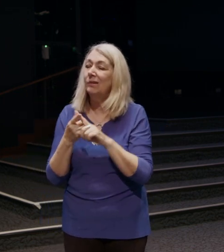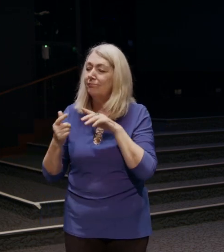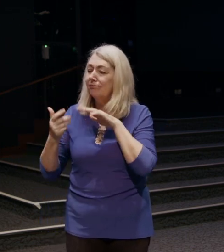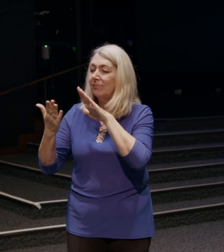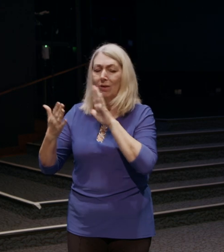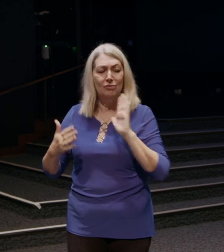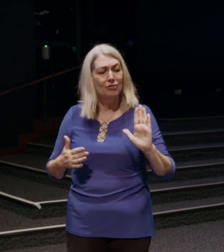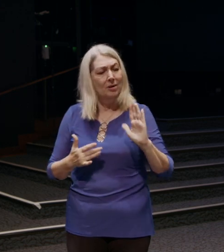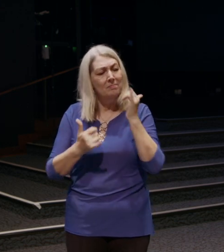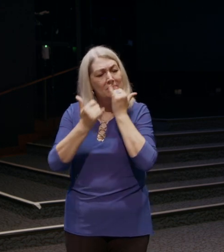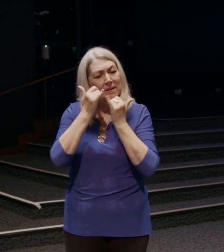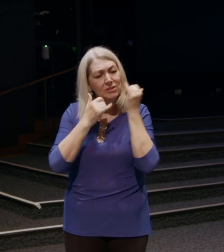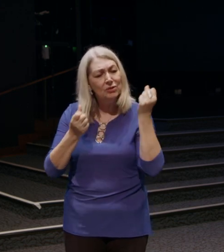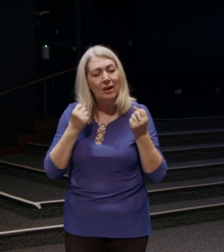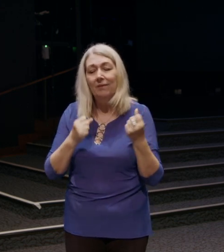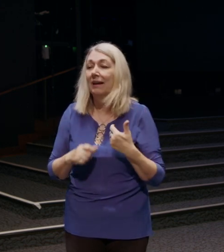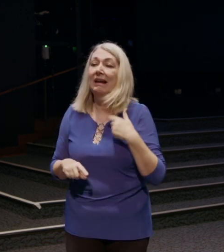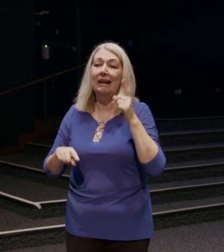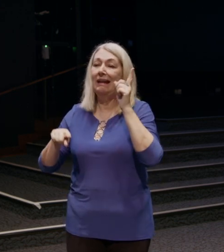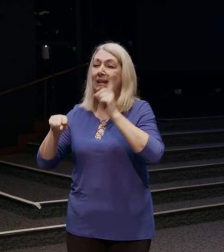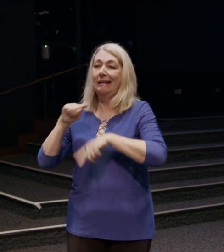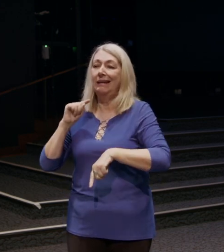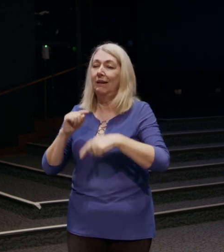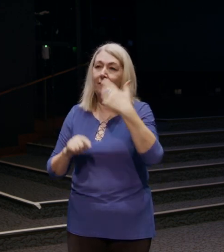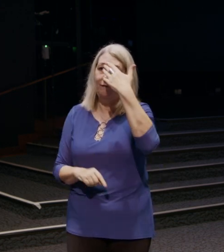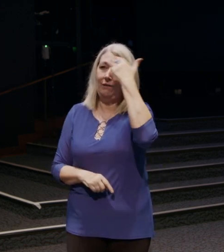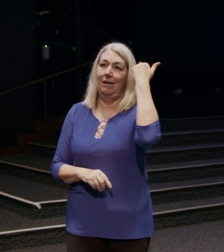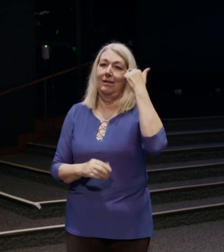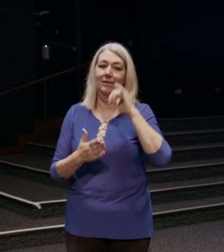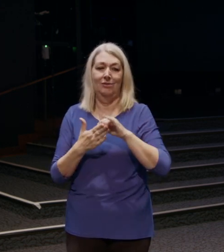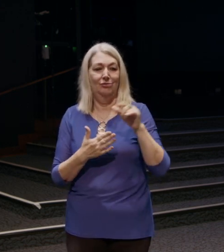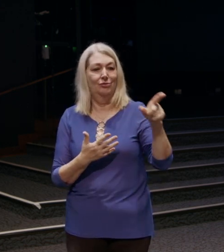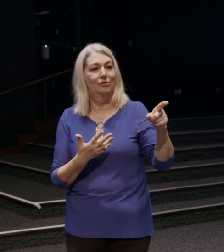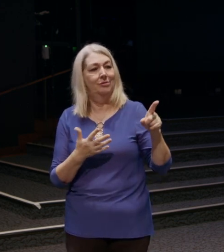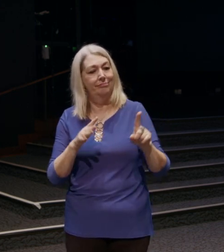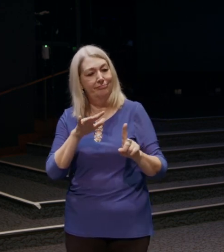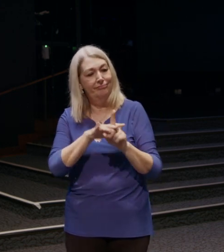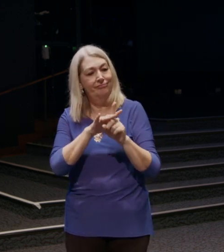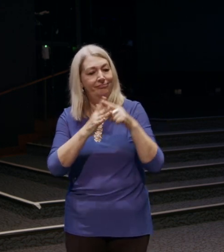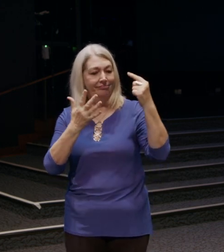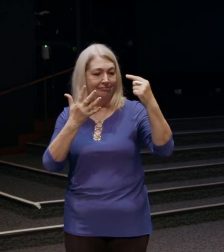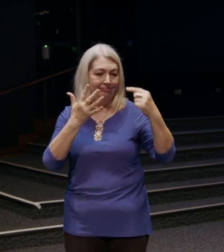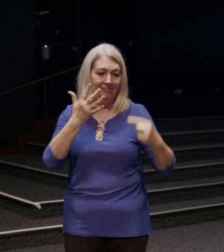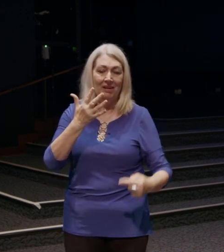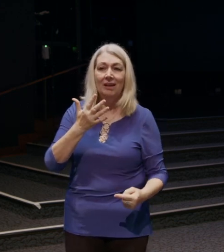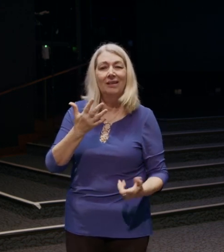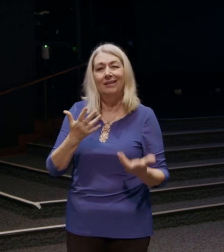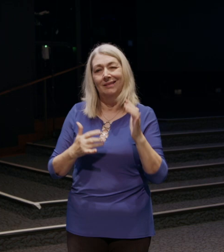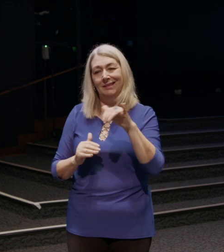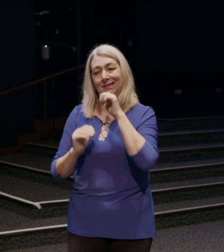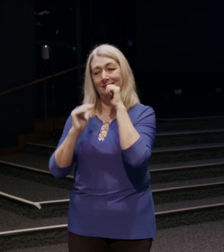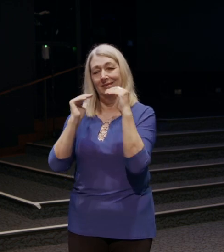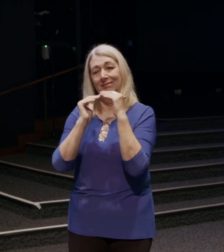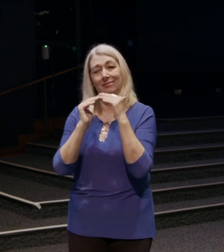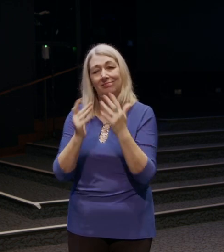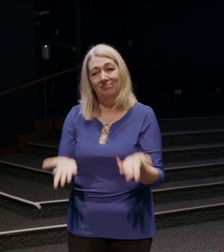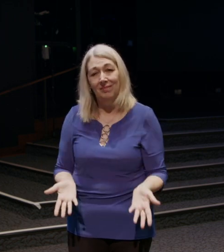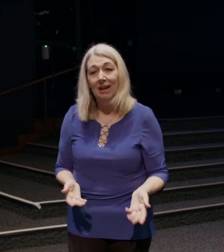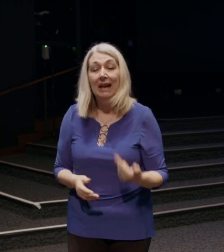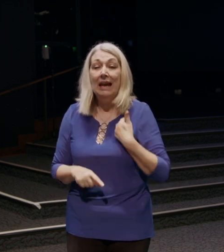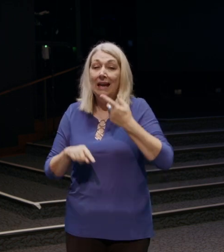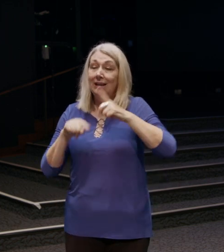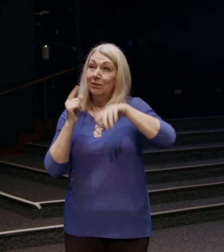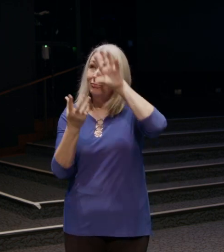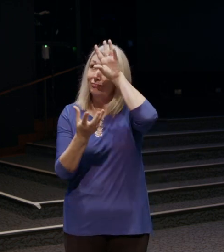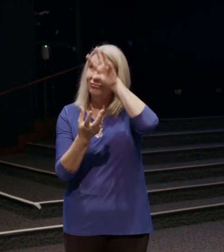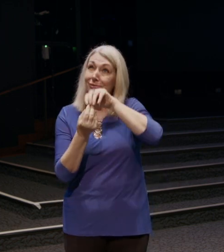mistakes. I can't overlook them. To do so would be unjust. I can't pretend you didn't commit them. That would be a